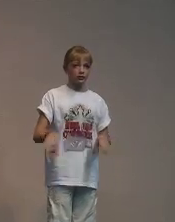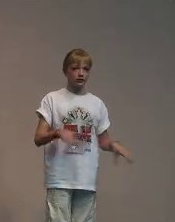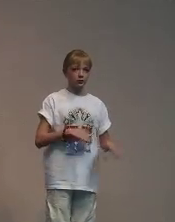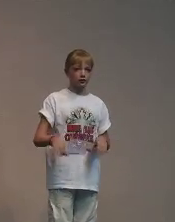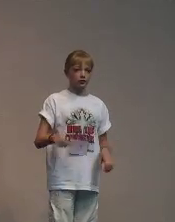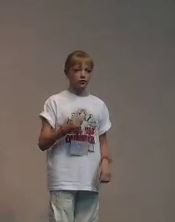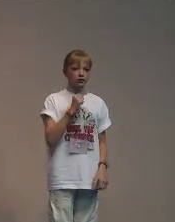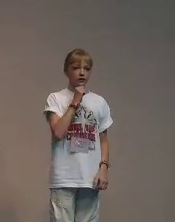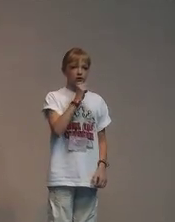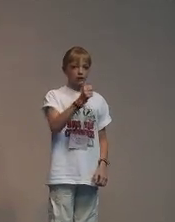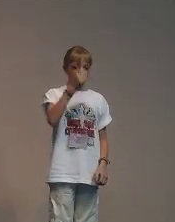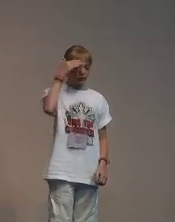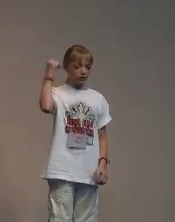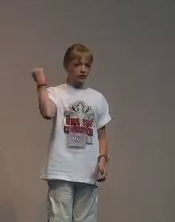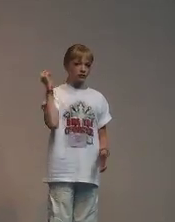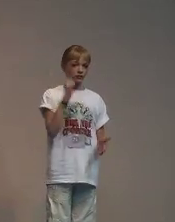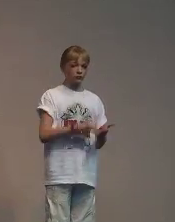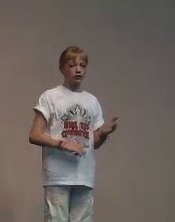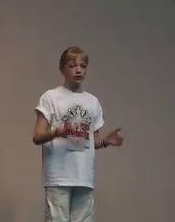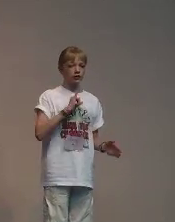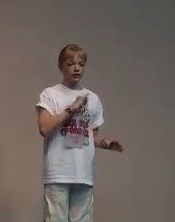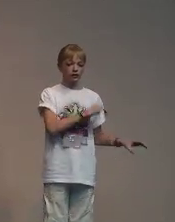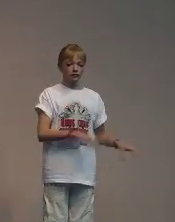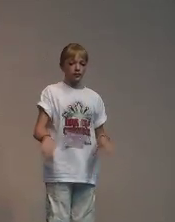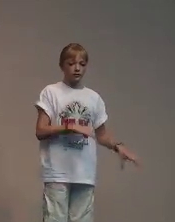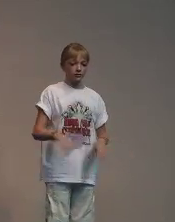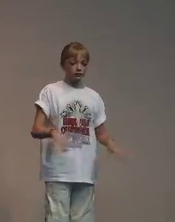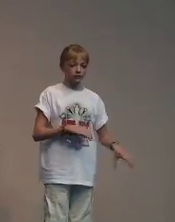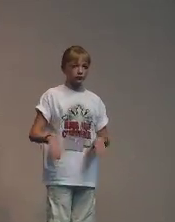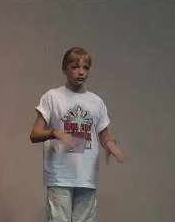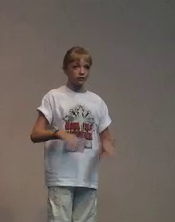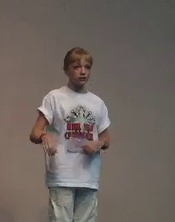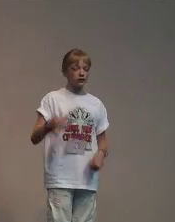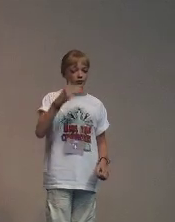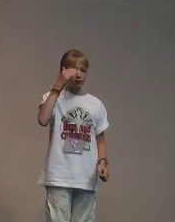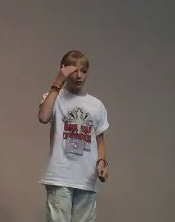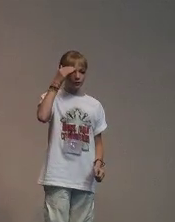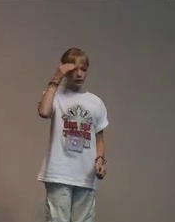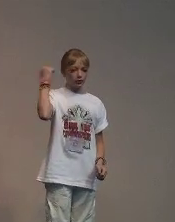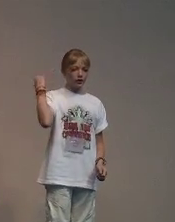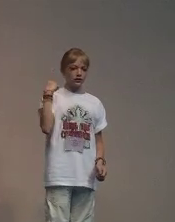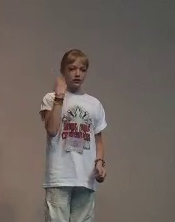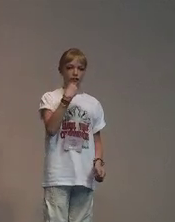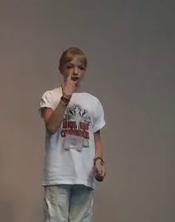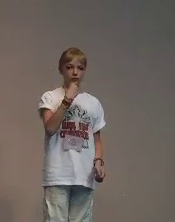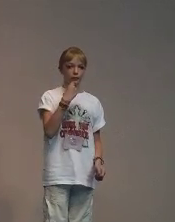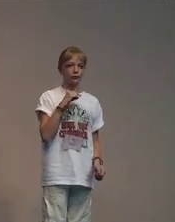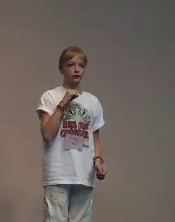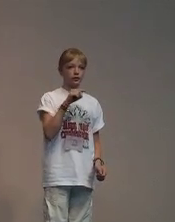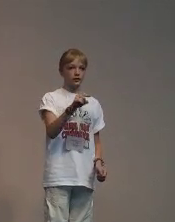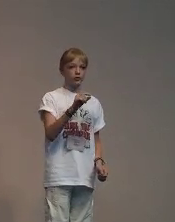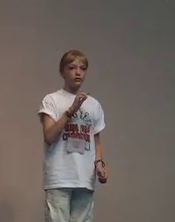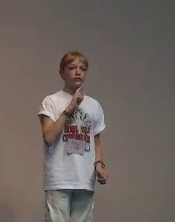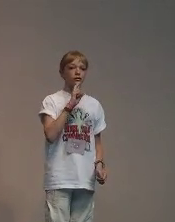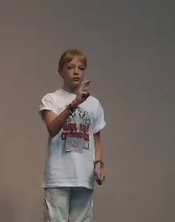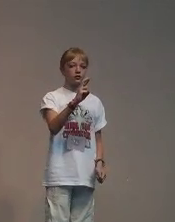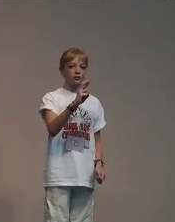And because of what I've done, but because of who you are